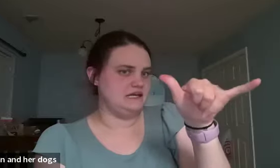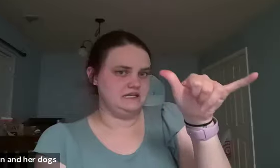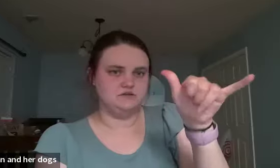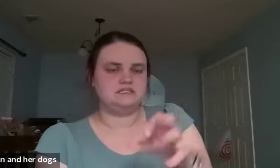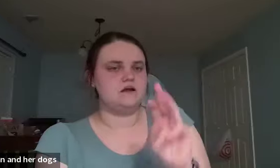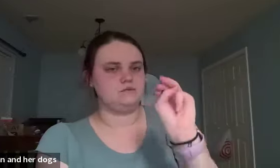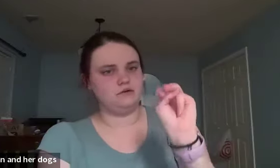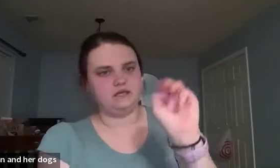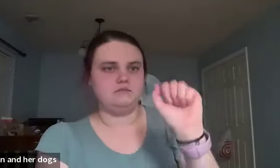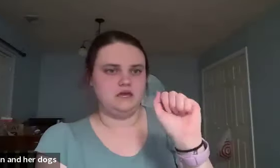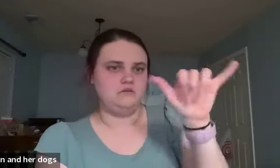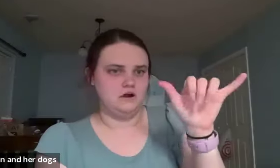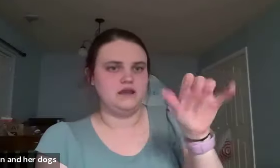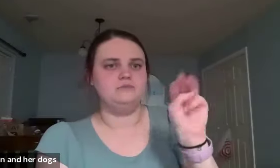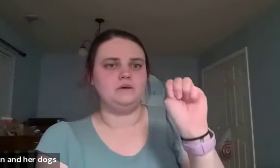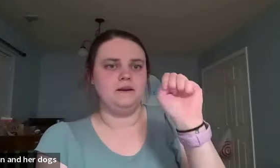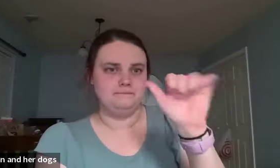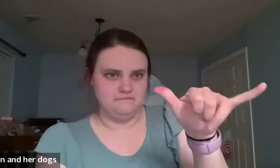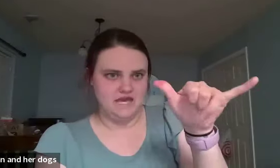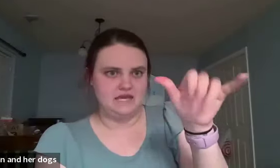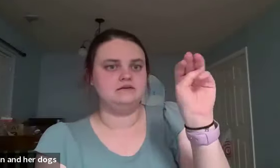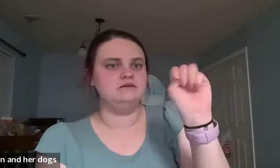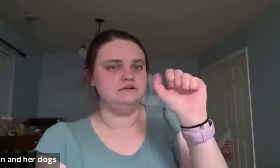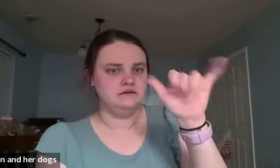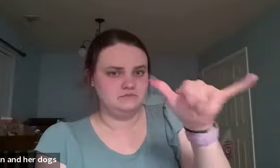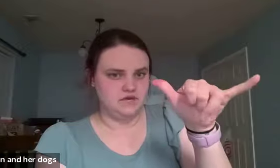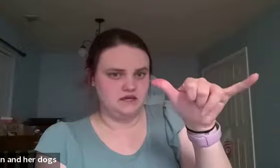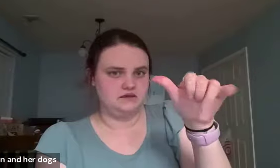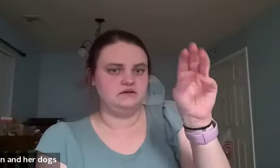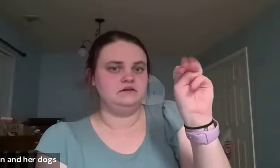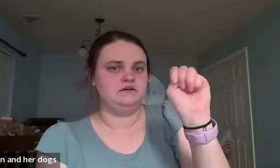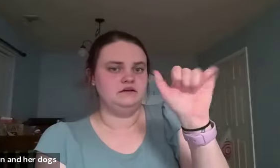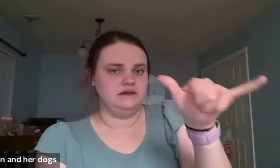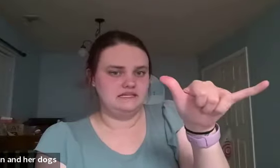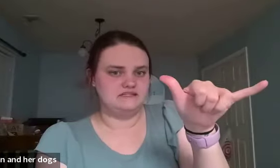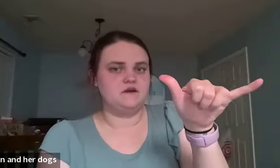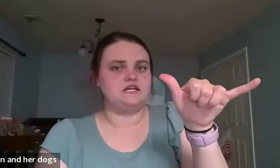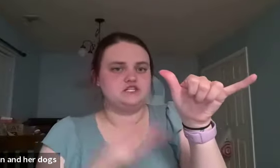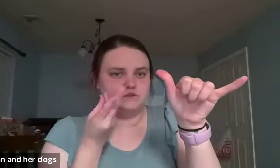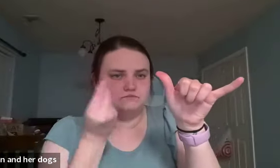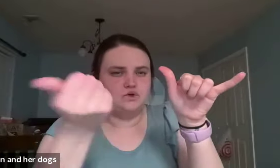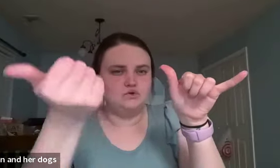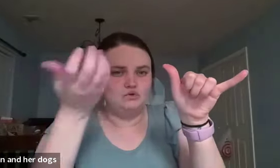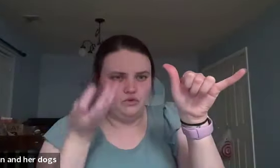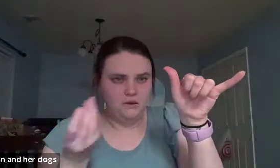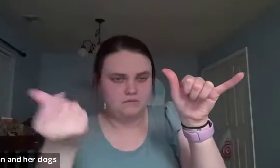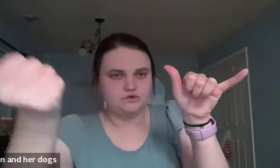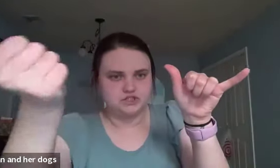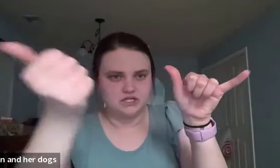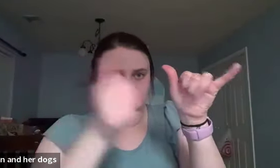sliding into it. It's not like I'm going M-A-Y. I'm going May, May, It's a very smooth motion,